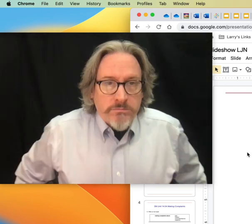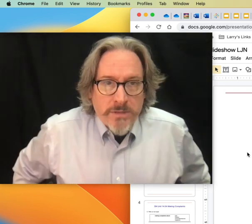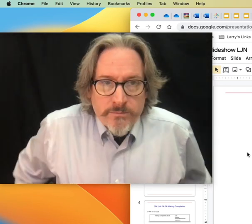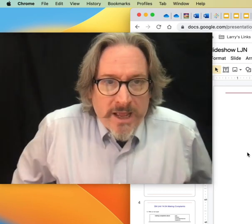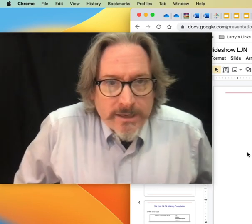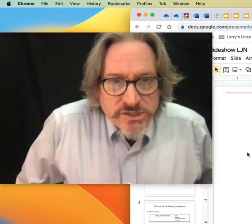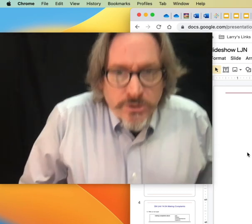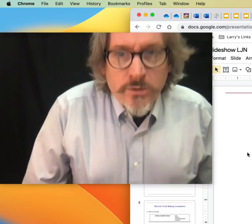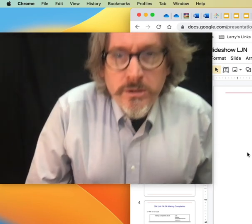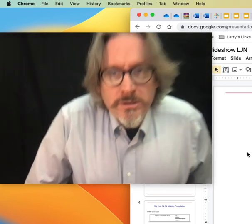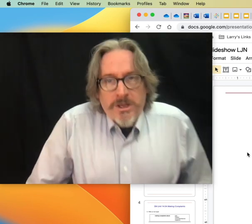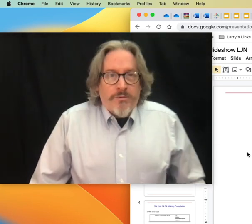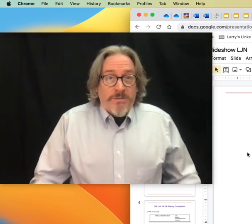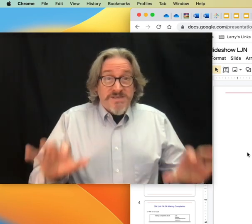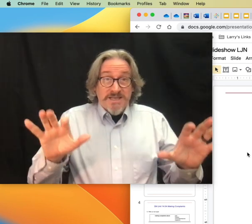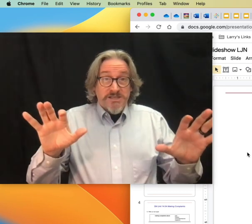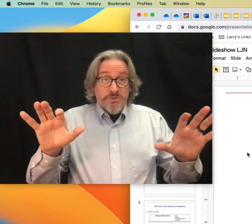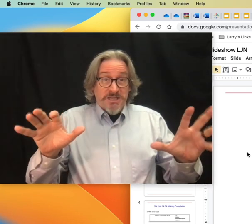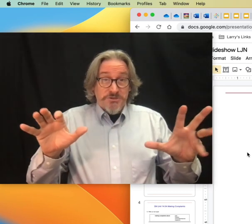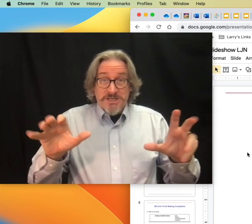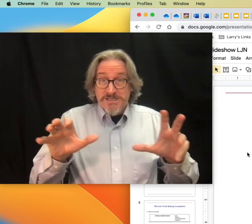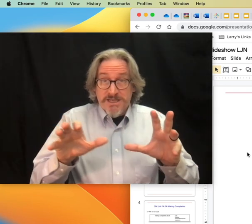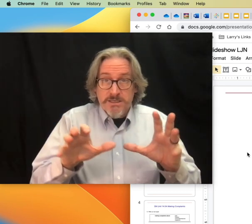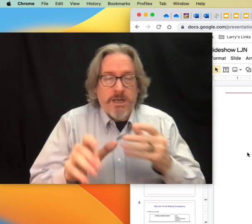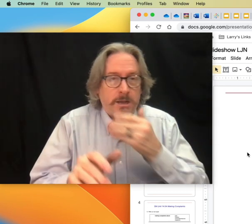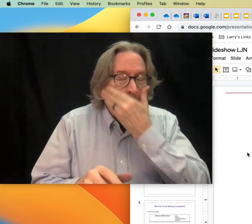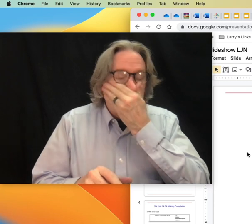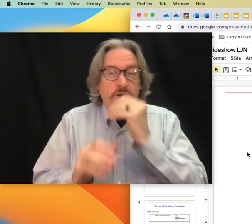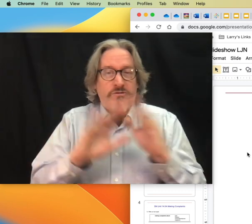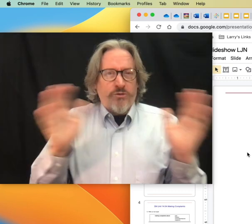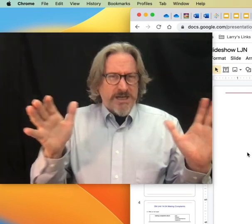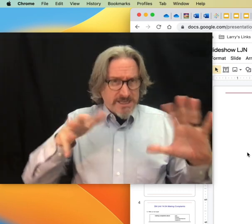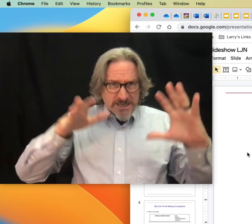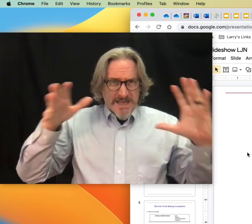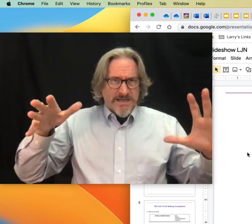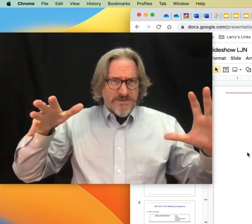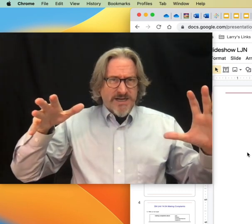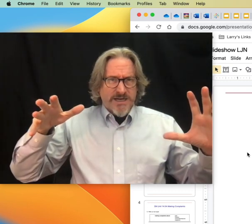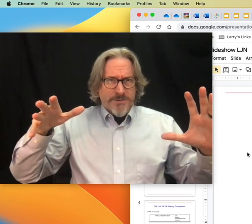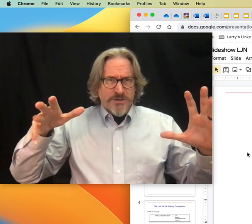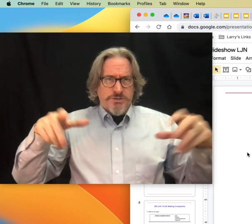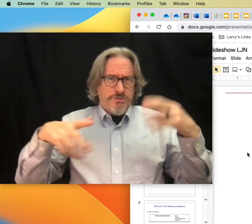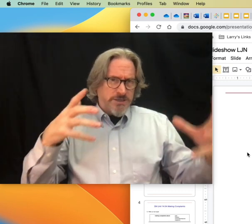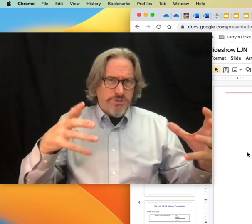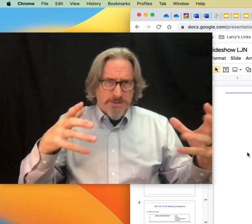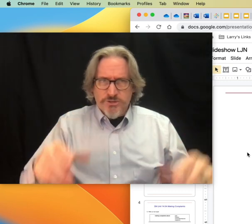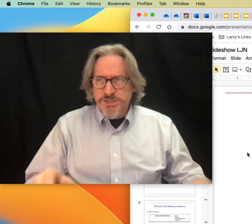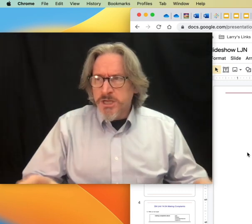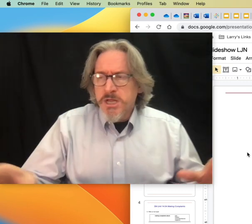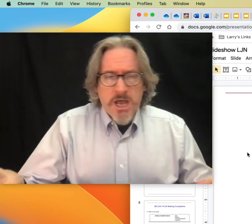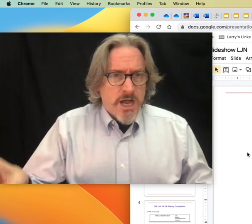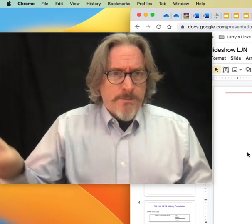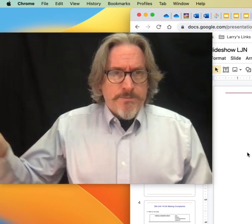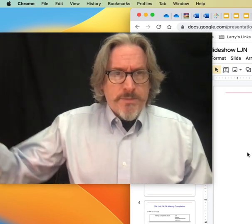now I also know, I probably am saying this with each of these, that Unit 14 isn't yet divided up into